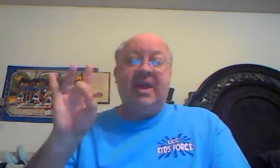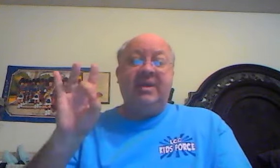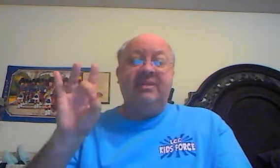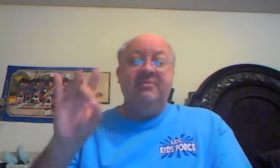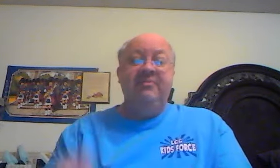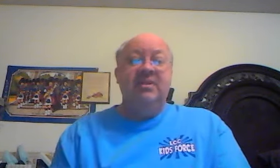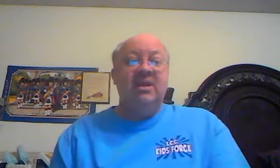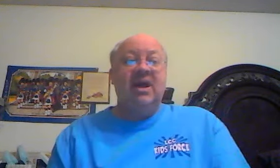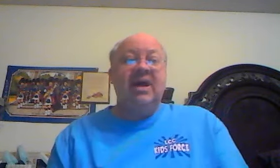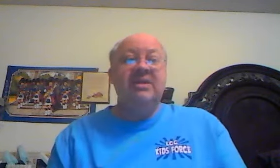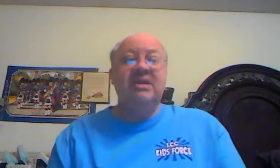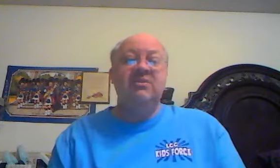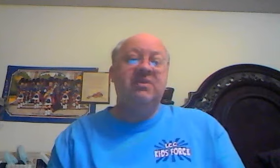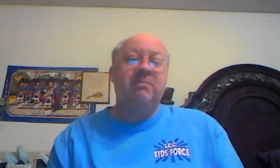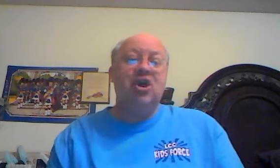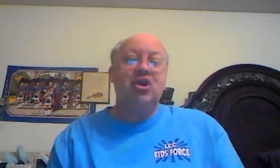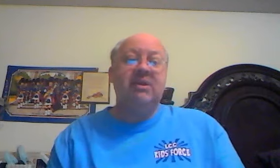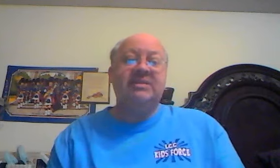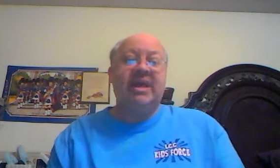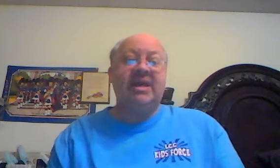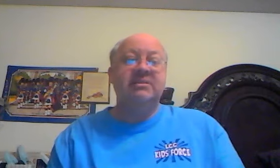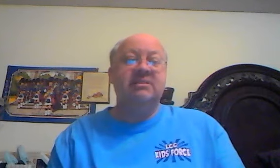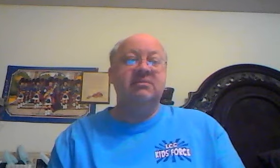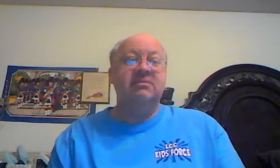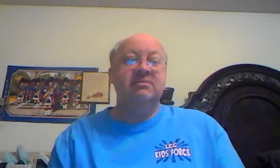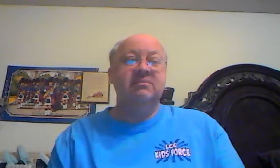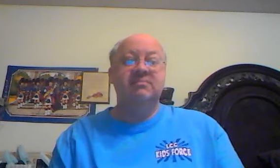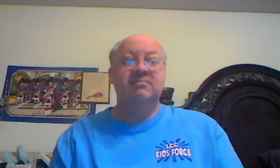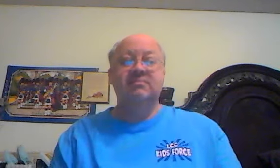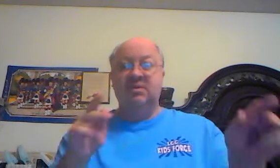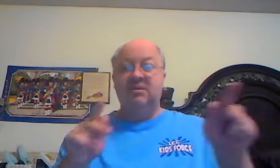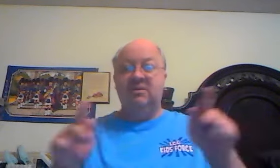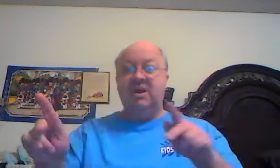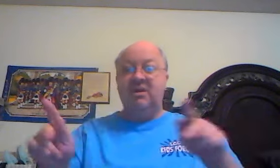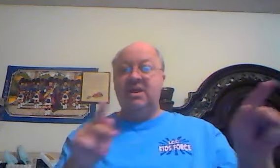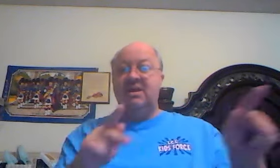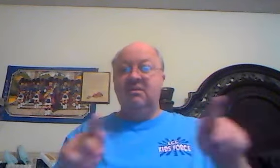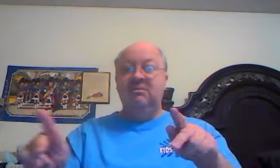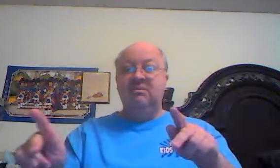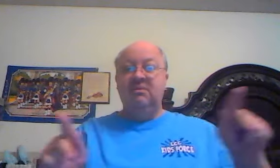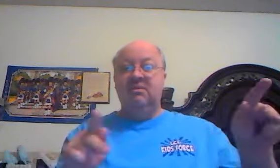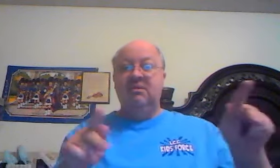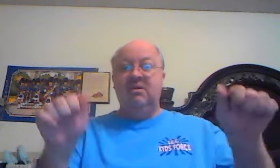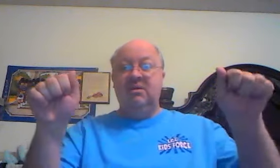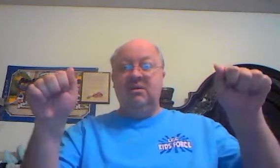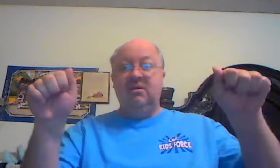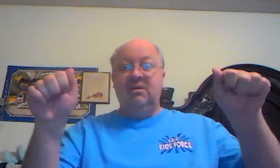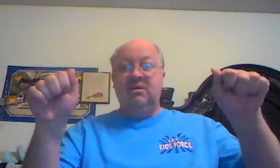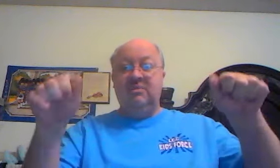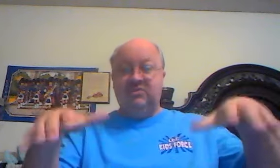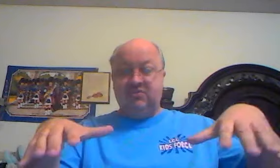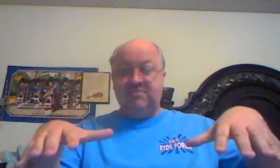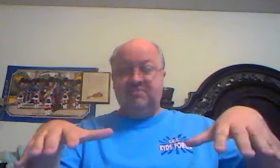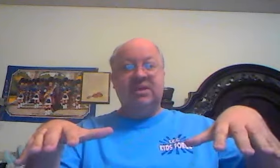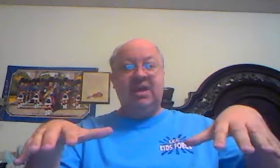eight. I didn't hear that the party was canceled. Party, it was dropped or